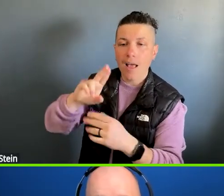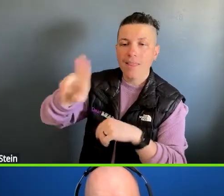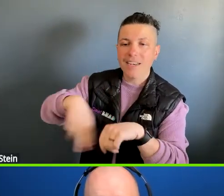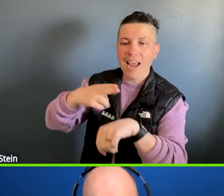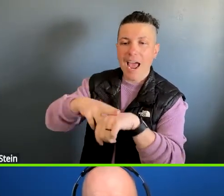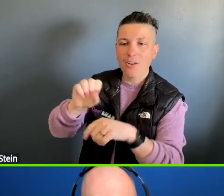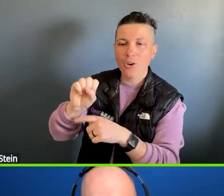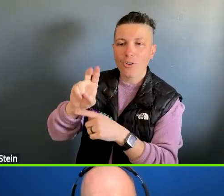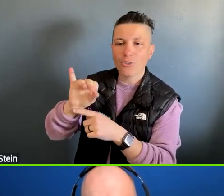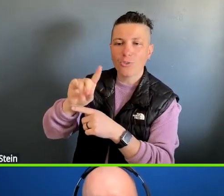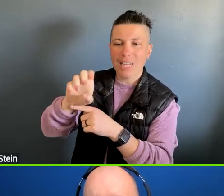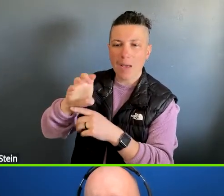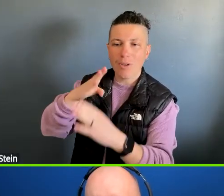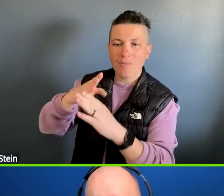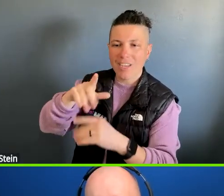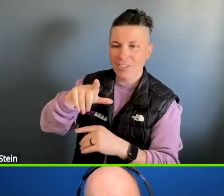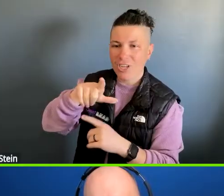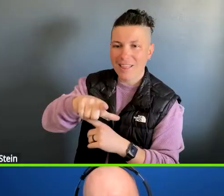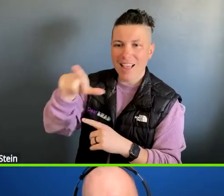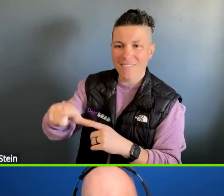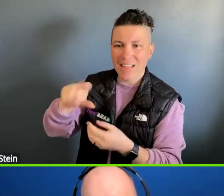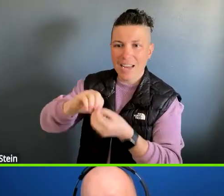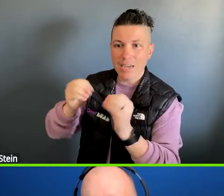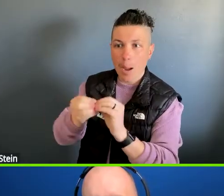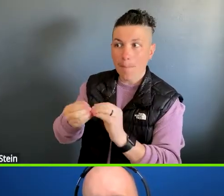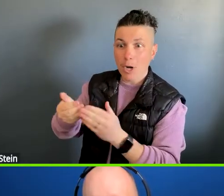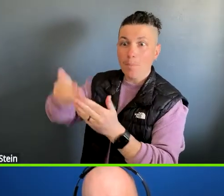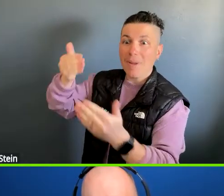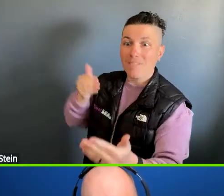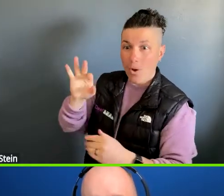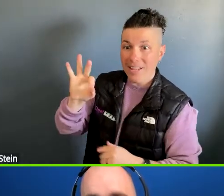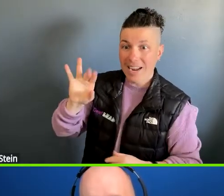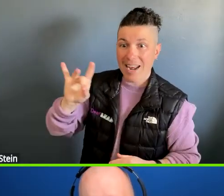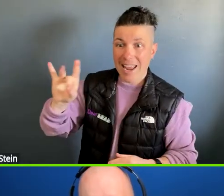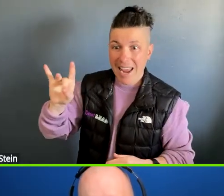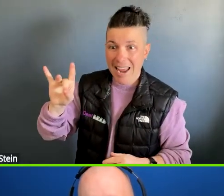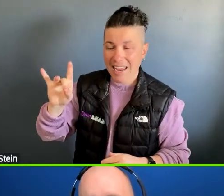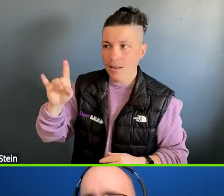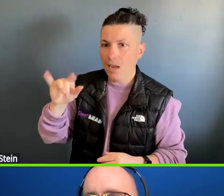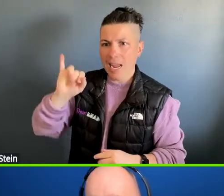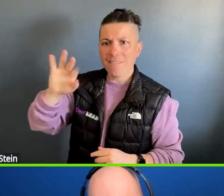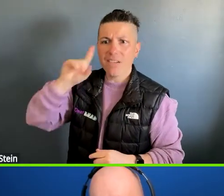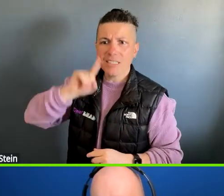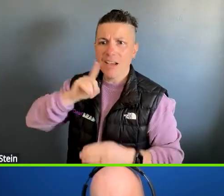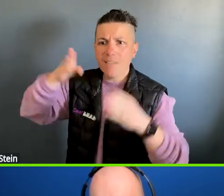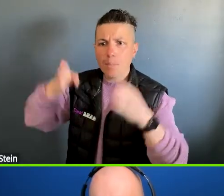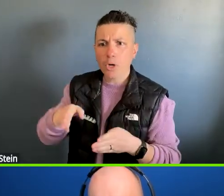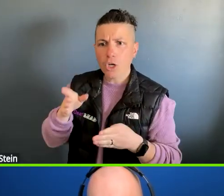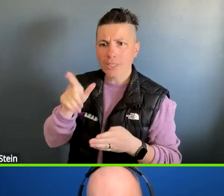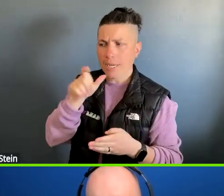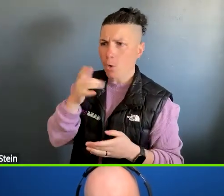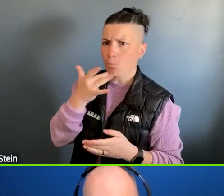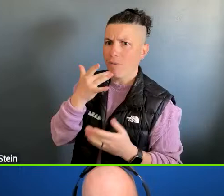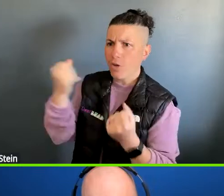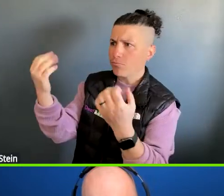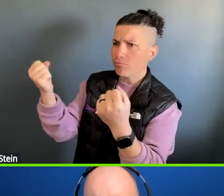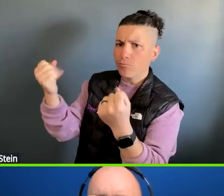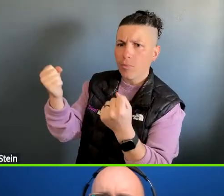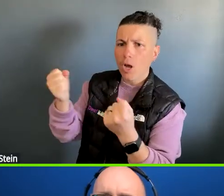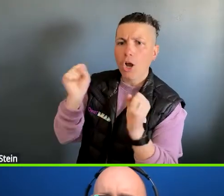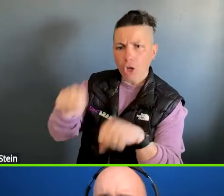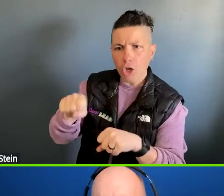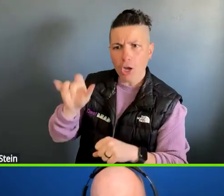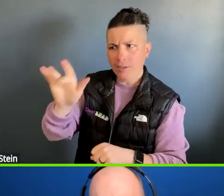they'd be able to reach out to the National Suicide Prevention Lifeline phone number before the 988 video phone was